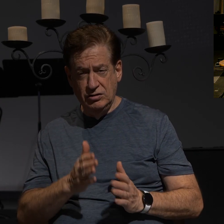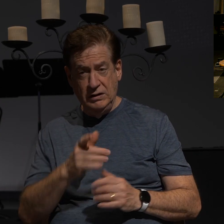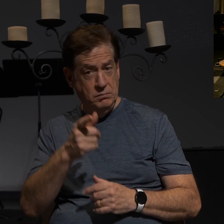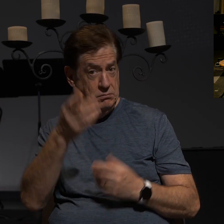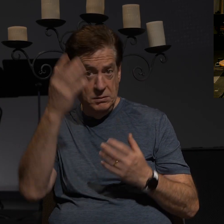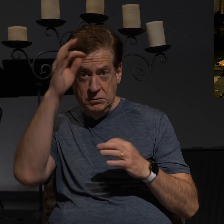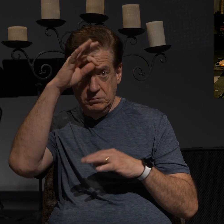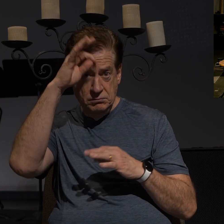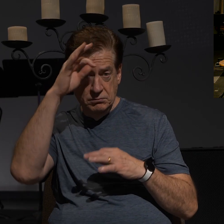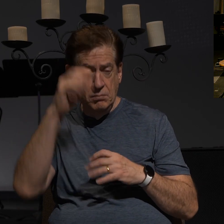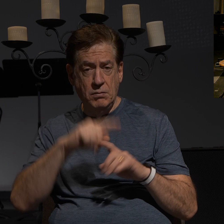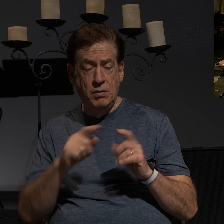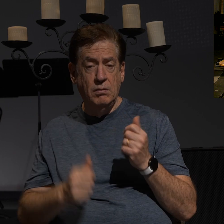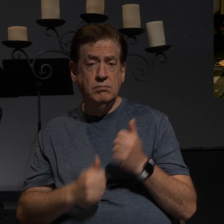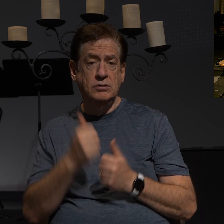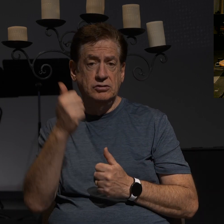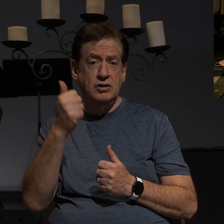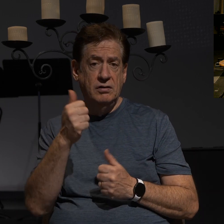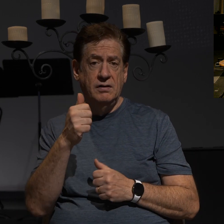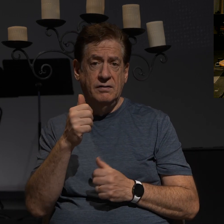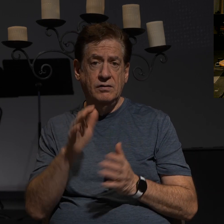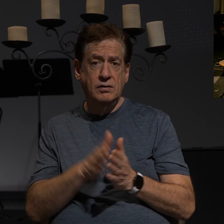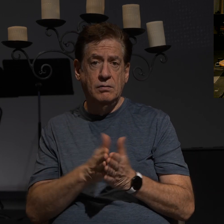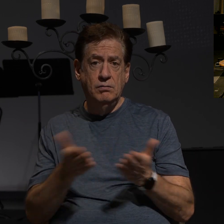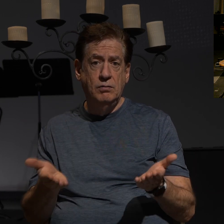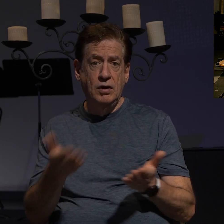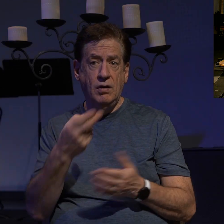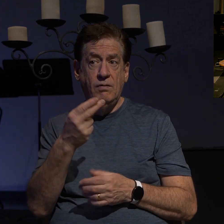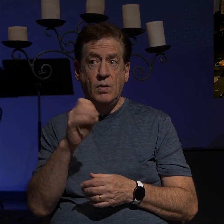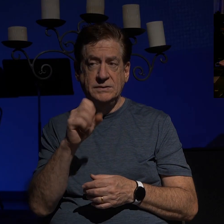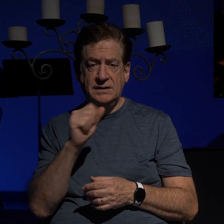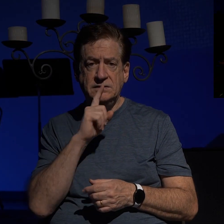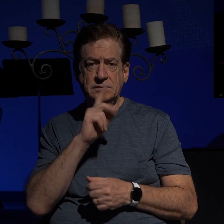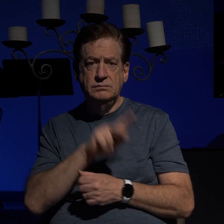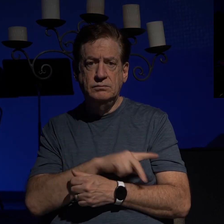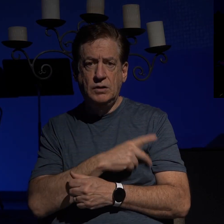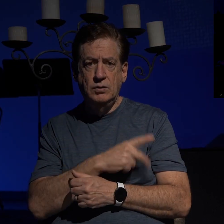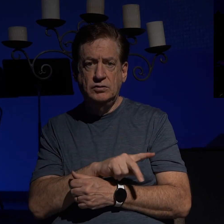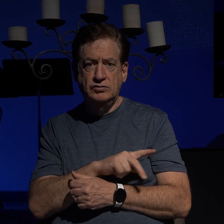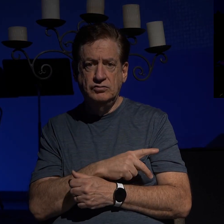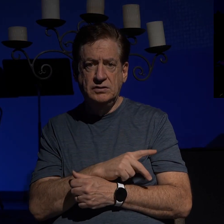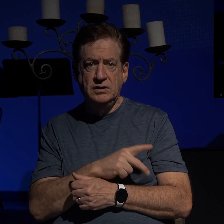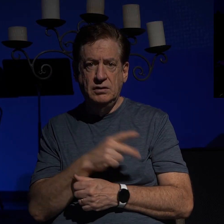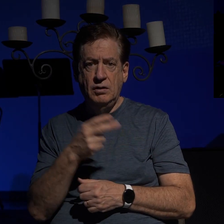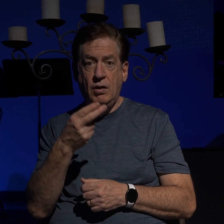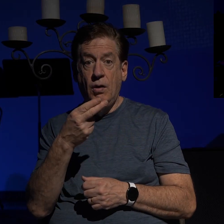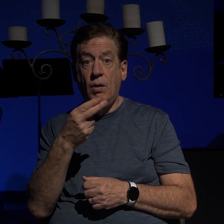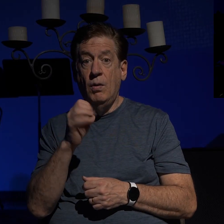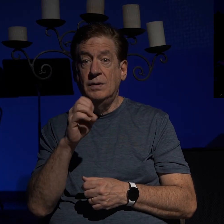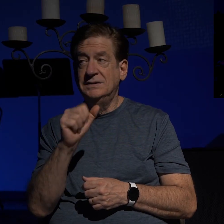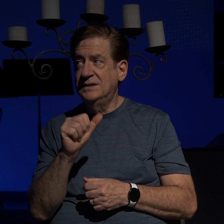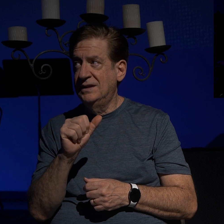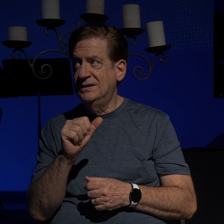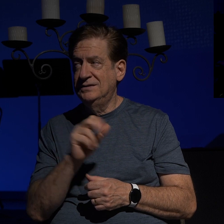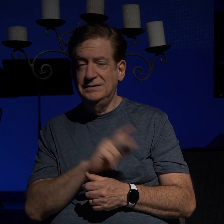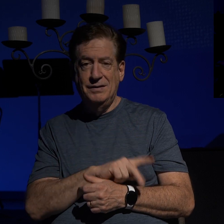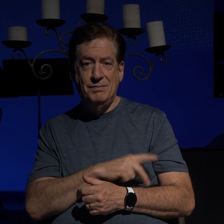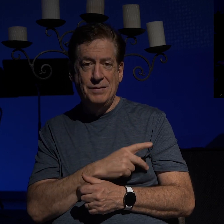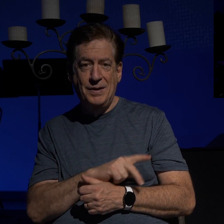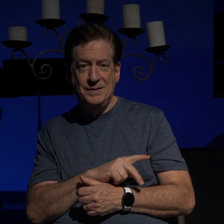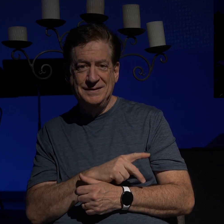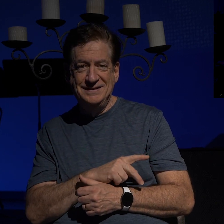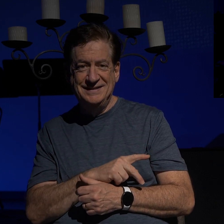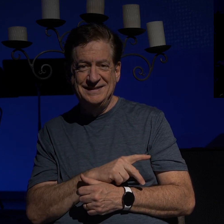the majority of the book of Hosea is poetry. Hosea is a poet.